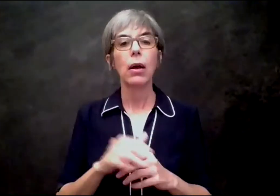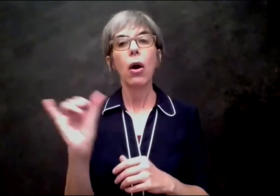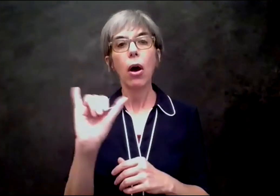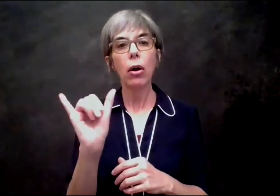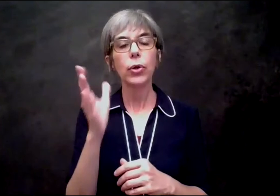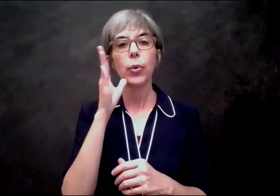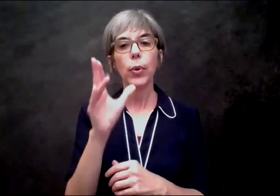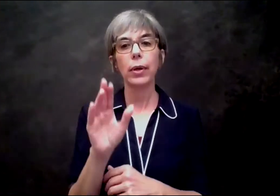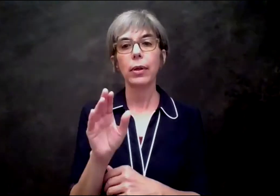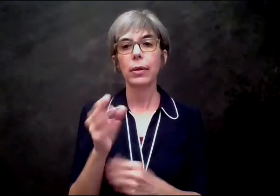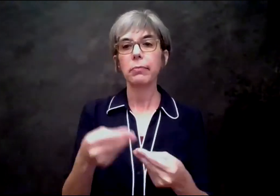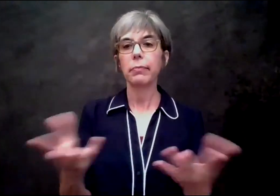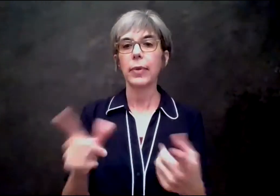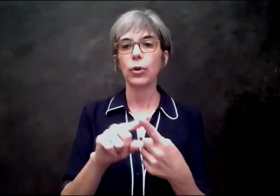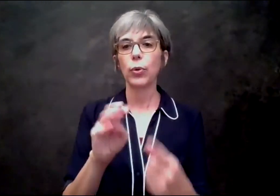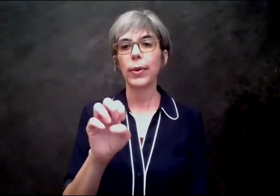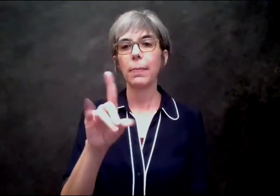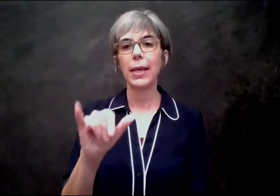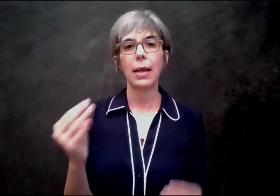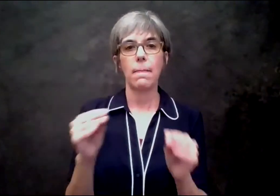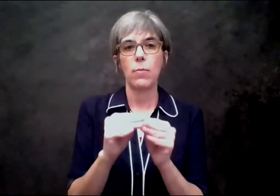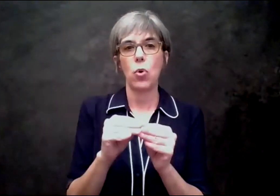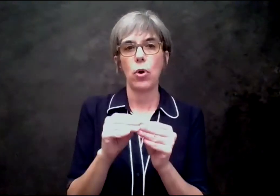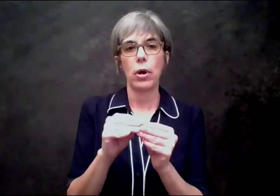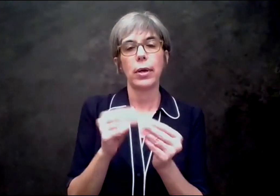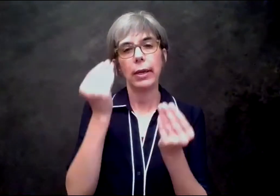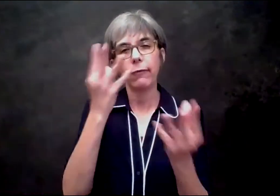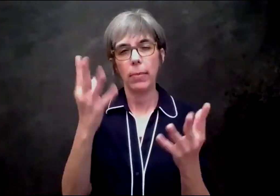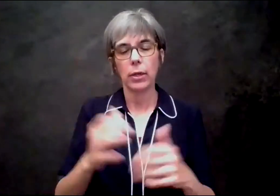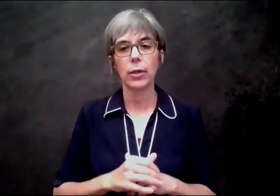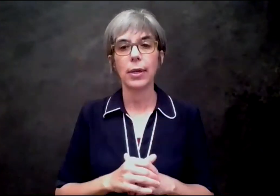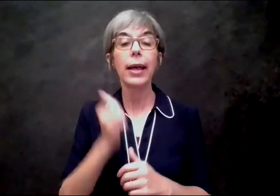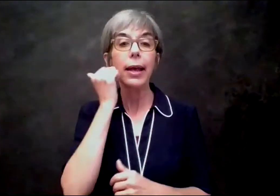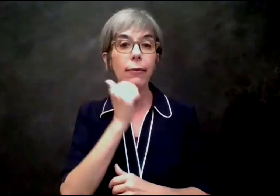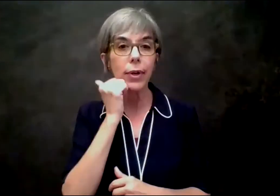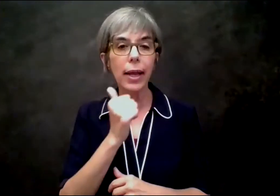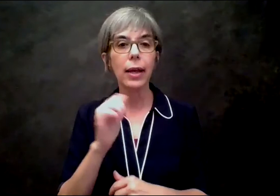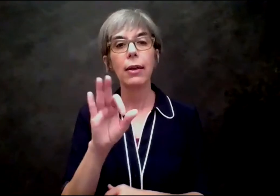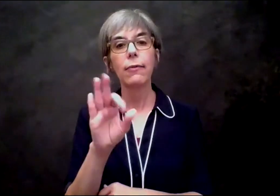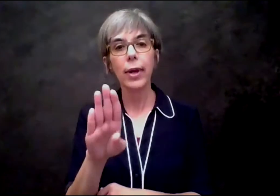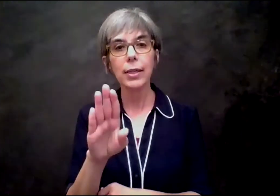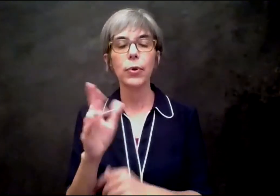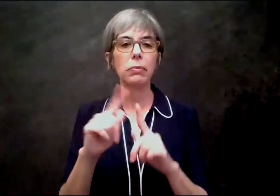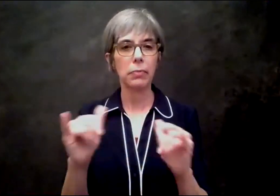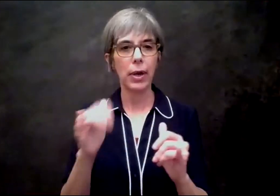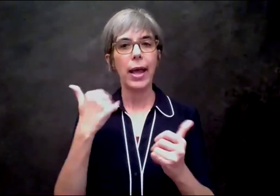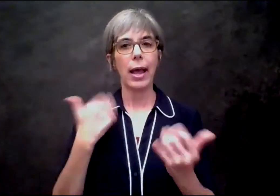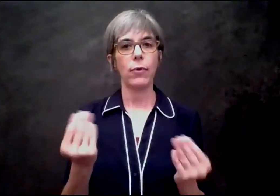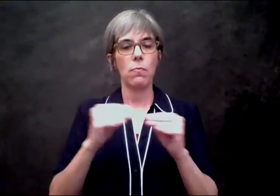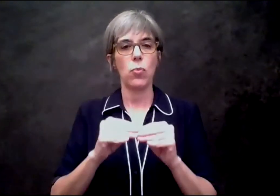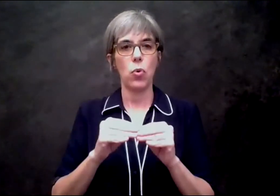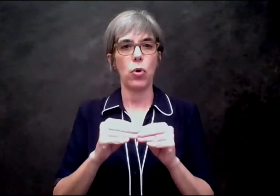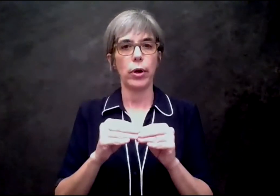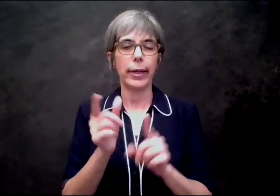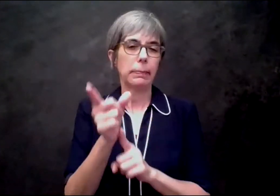media in the form of a press release. And additional information is being shared daily on social media for other information that would be beneficial to share with